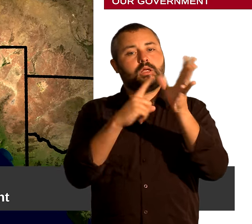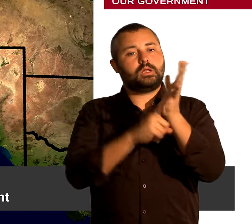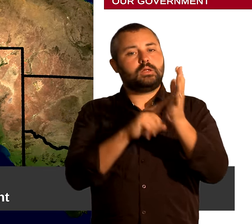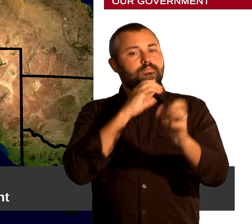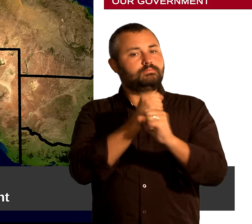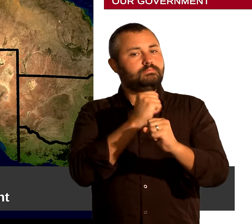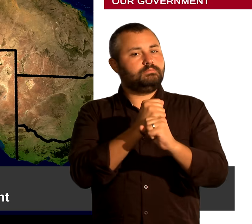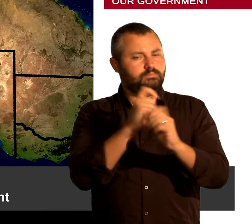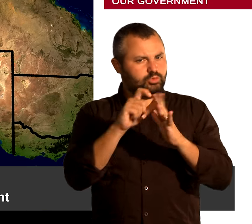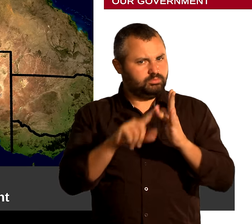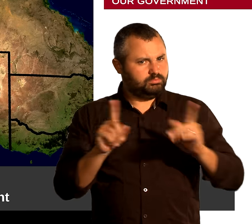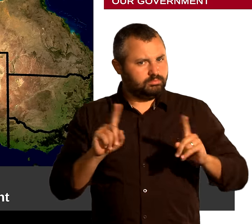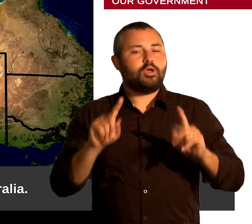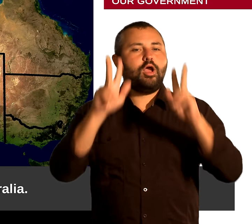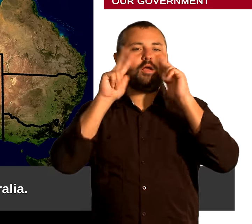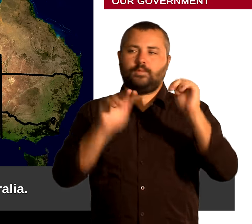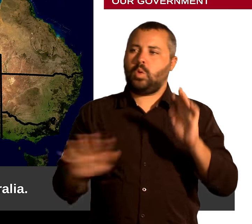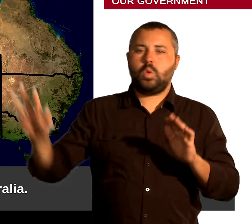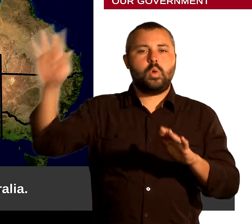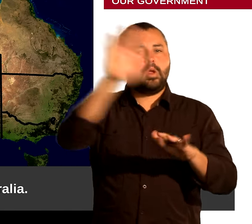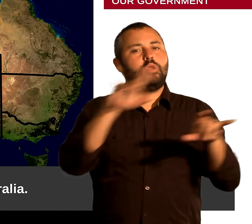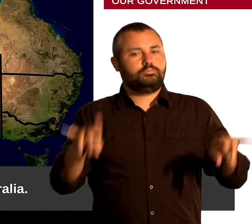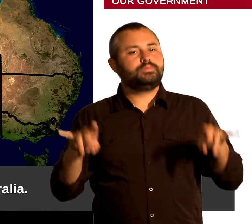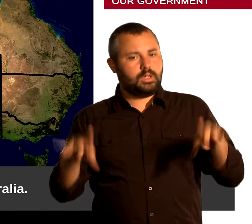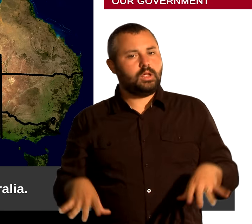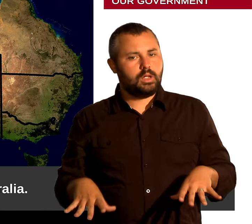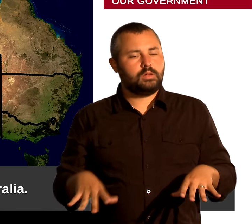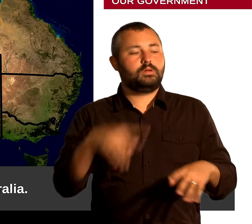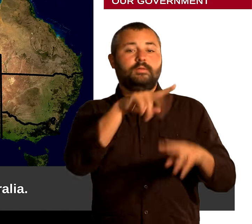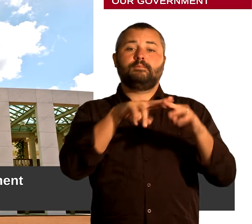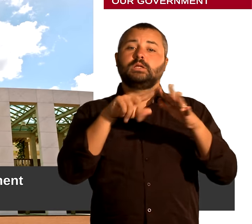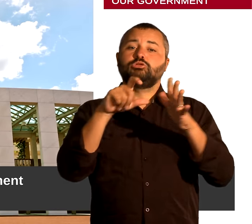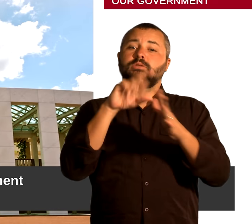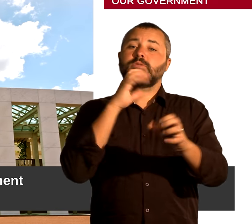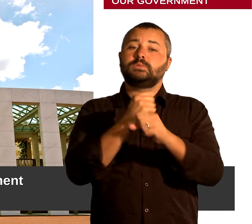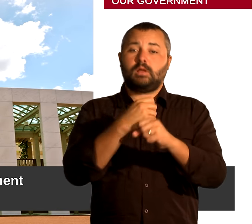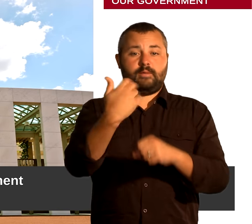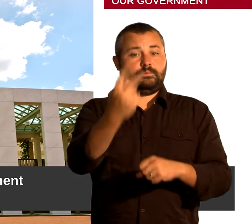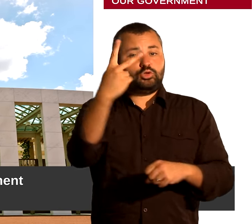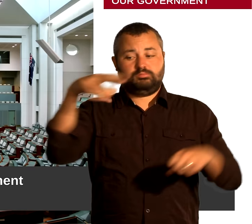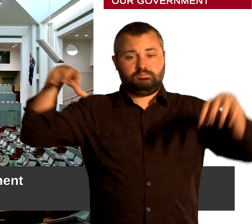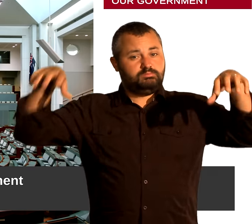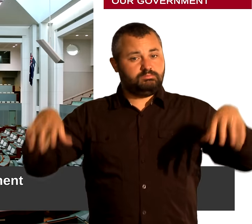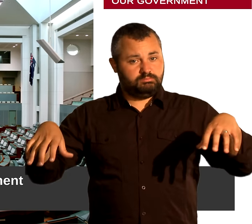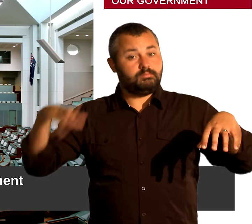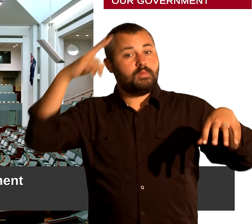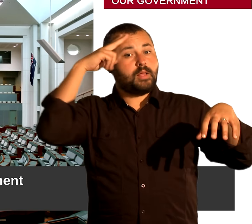Firstly, the Federal Government looks after all of Australia. The Federal Government has two houses.